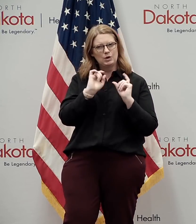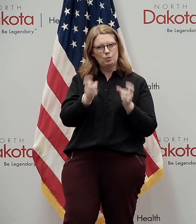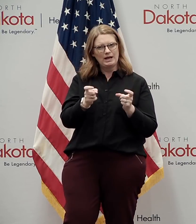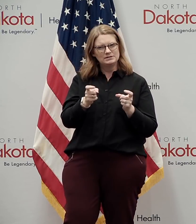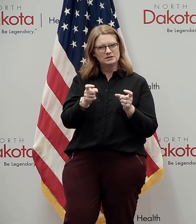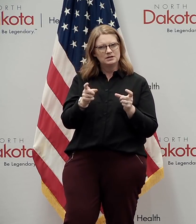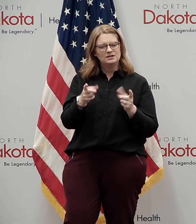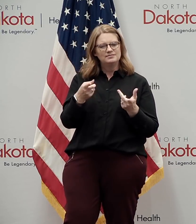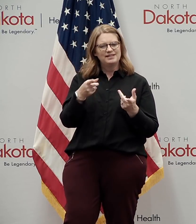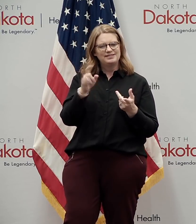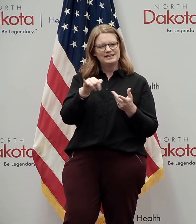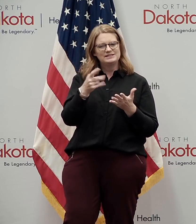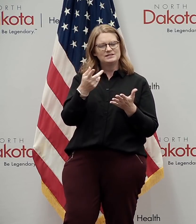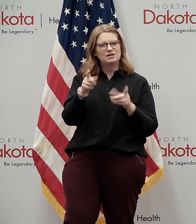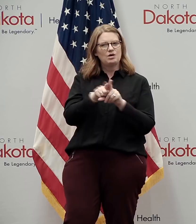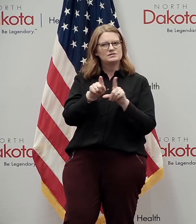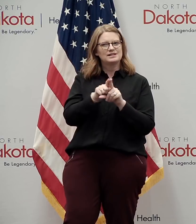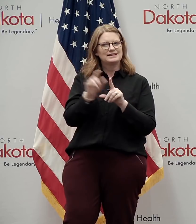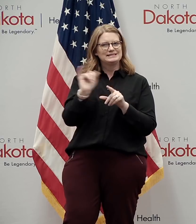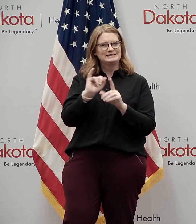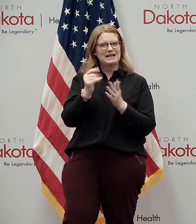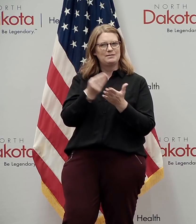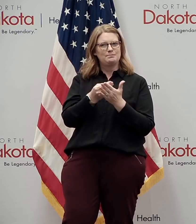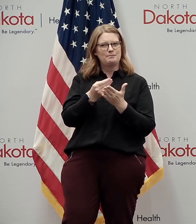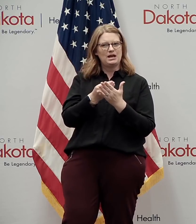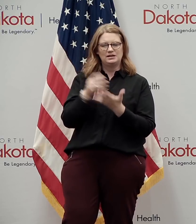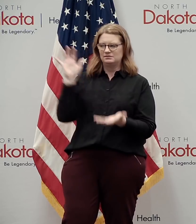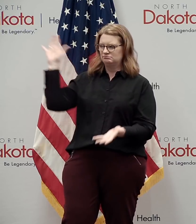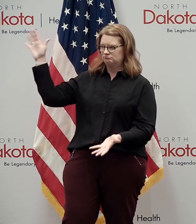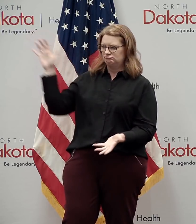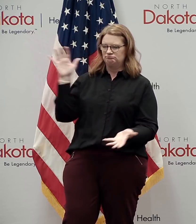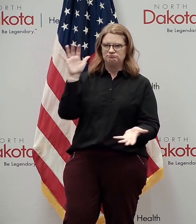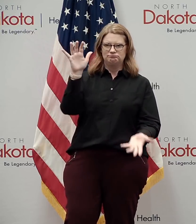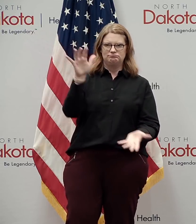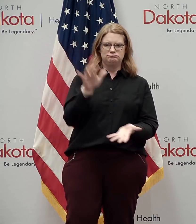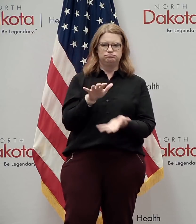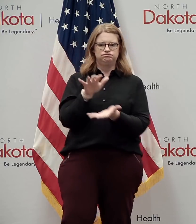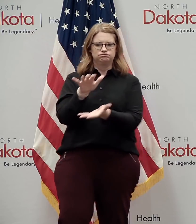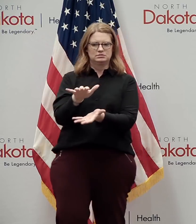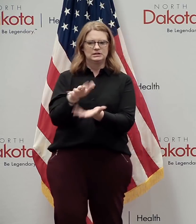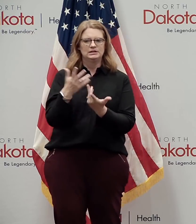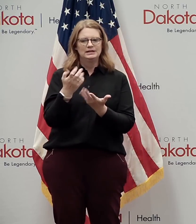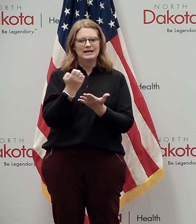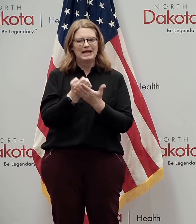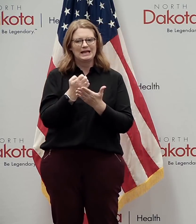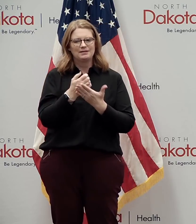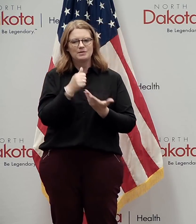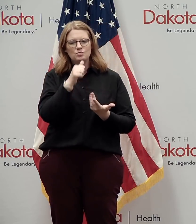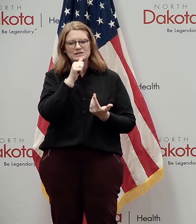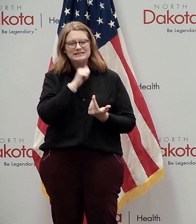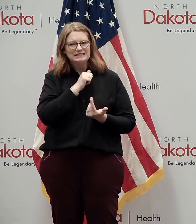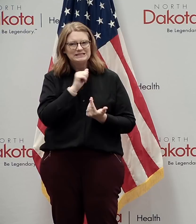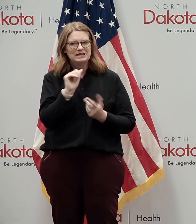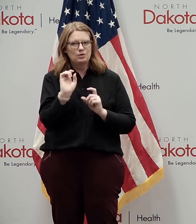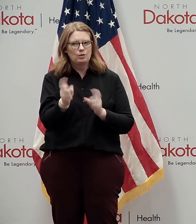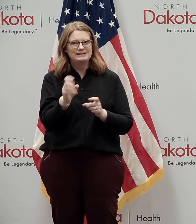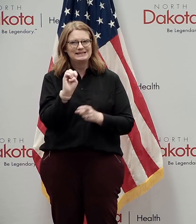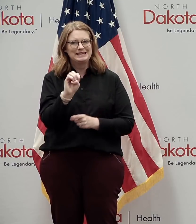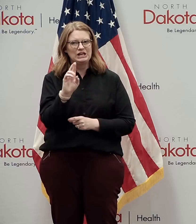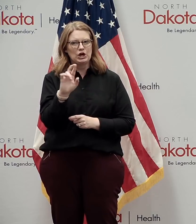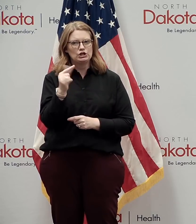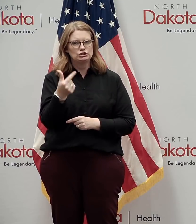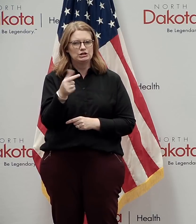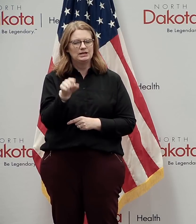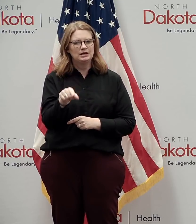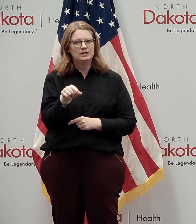from that same bucket of money, the coronavirus relief funds, and the economic resiliency grants, or the ERG. These